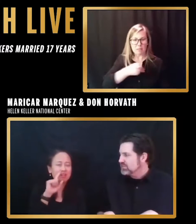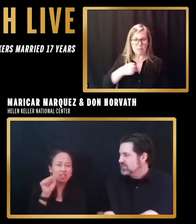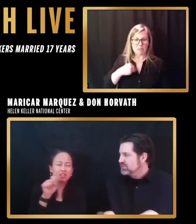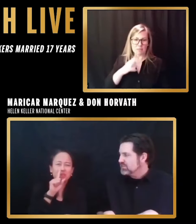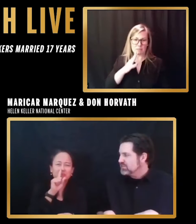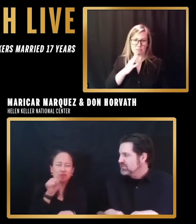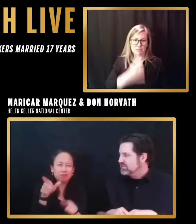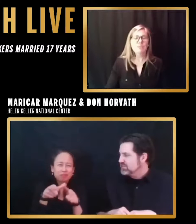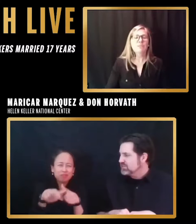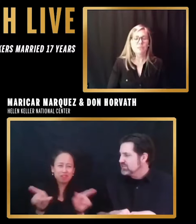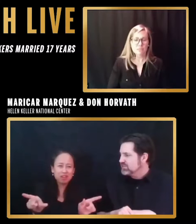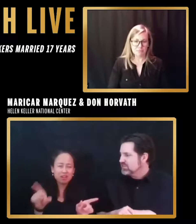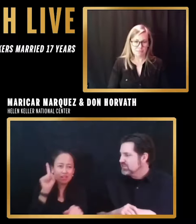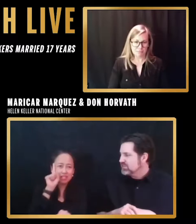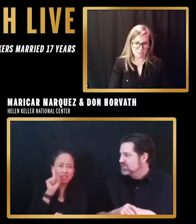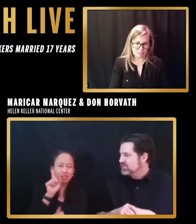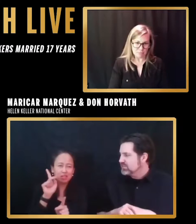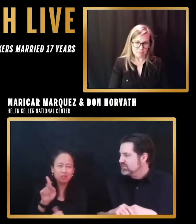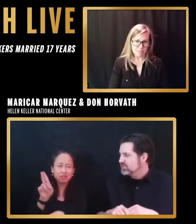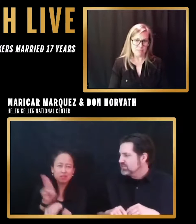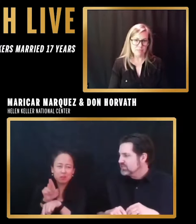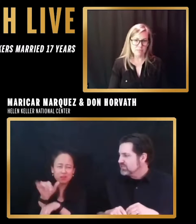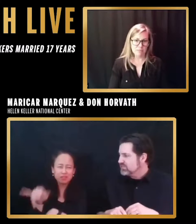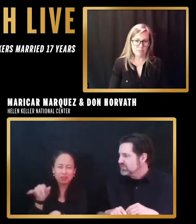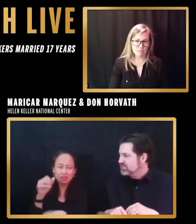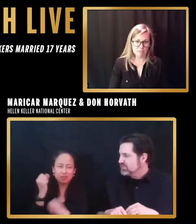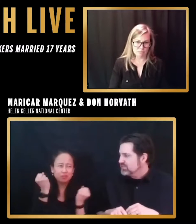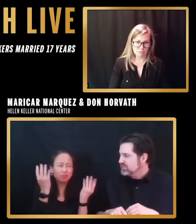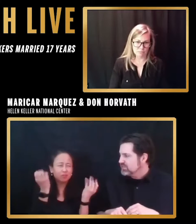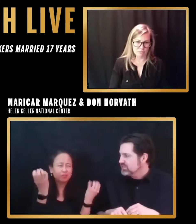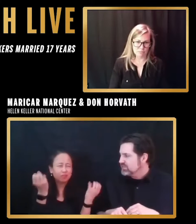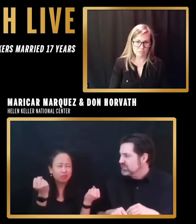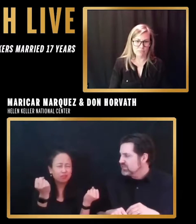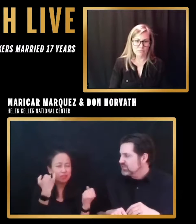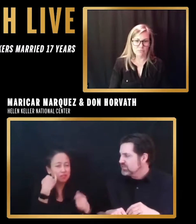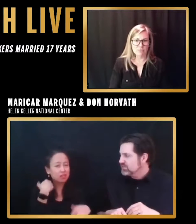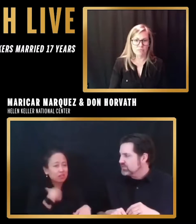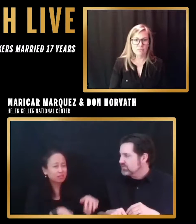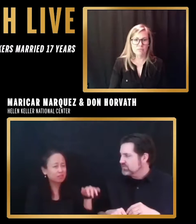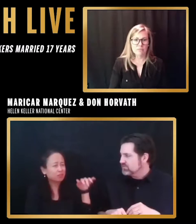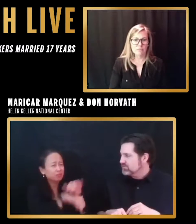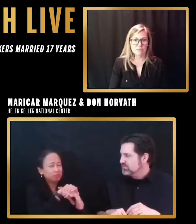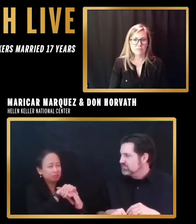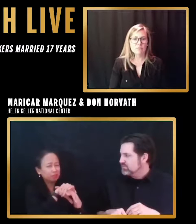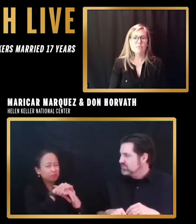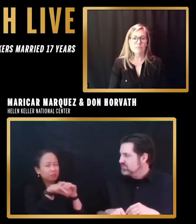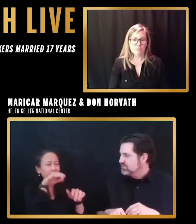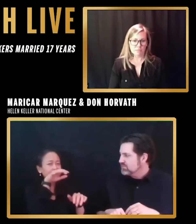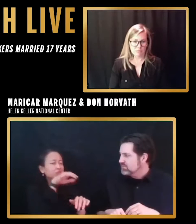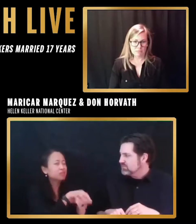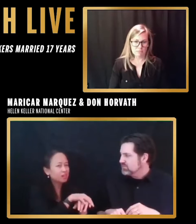Yeah, so tactile ASL follows the same structure as visual ASL.